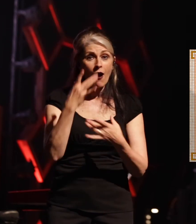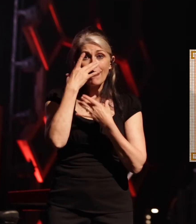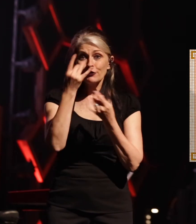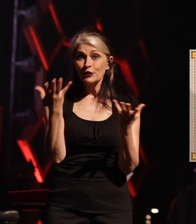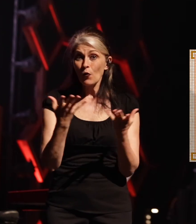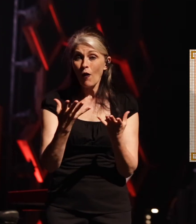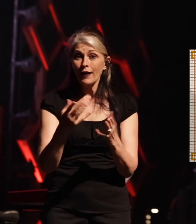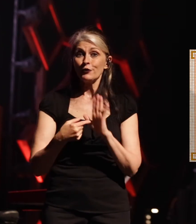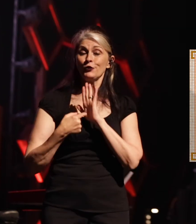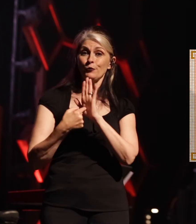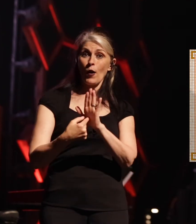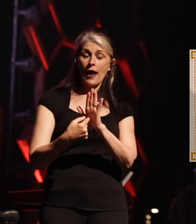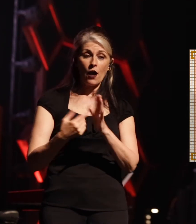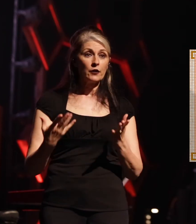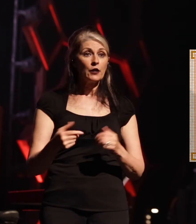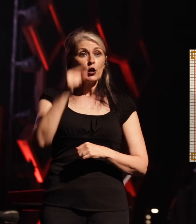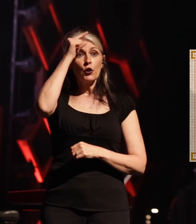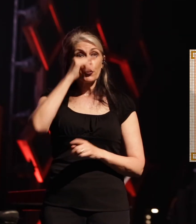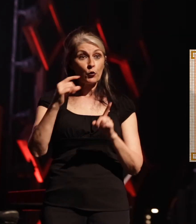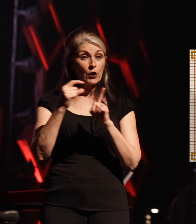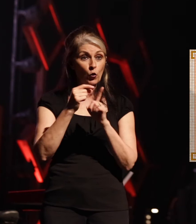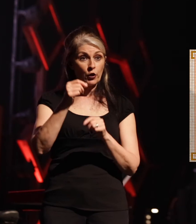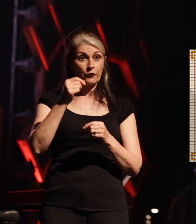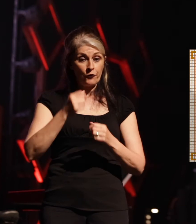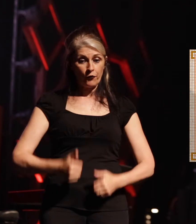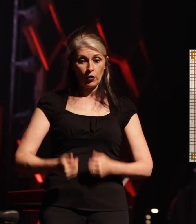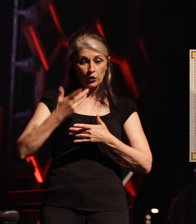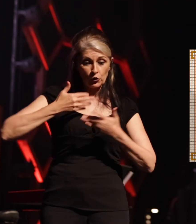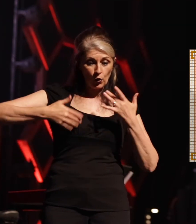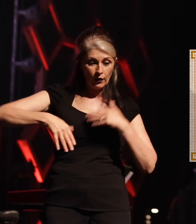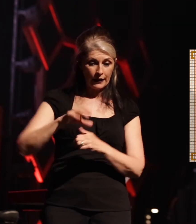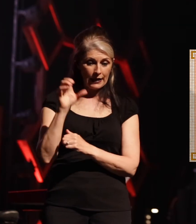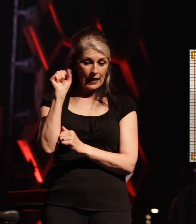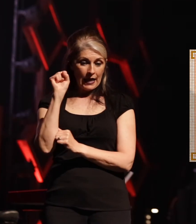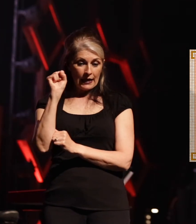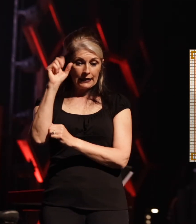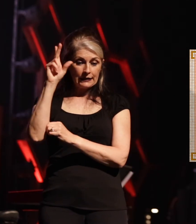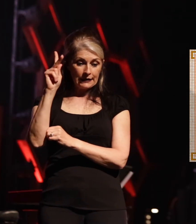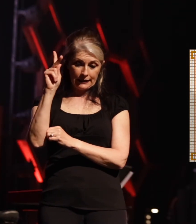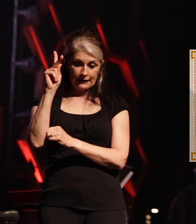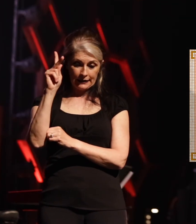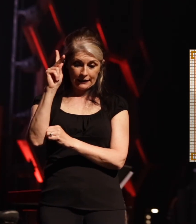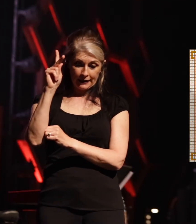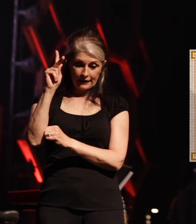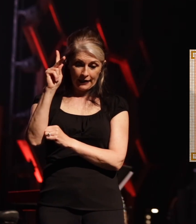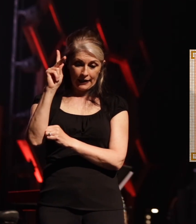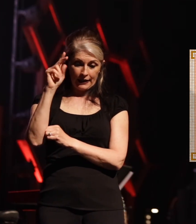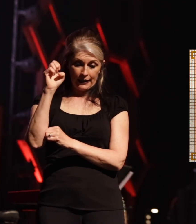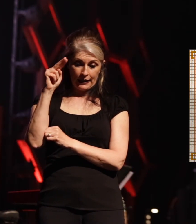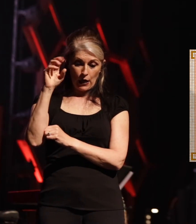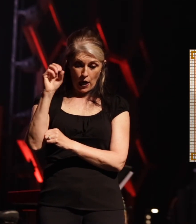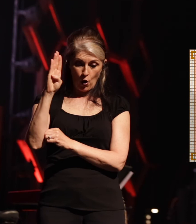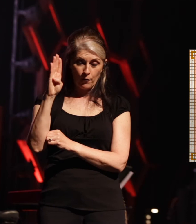for dwelling, which is skano, is very similar and related to skine, which is